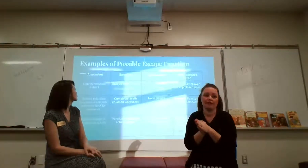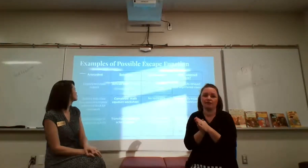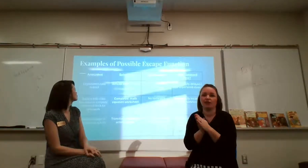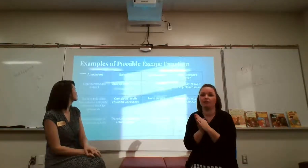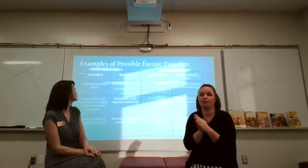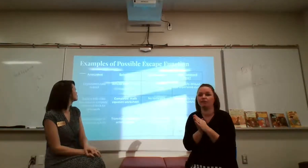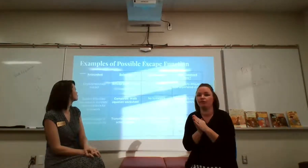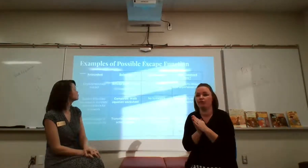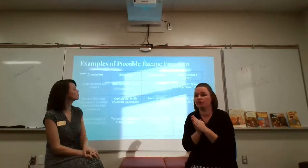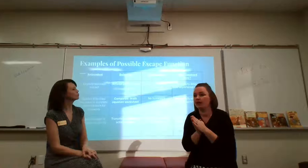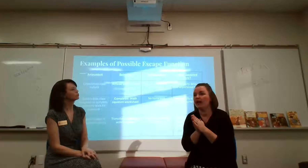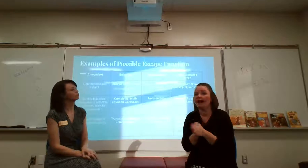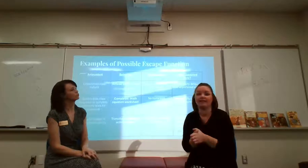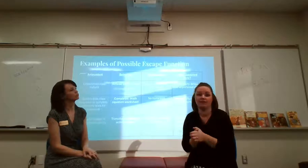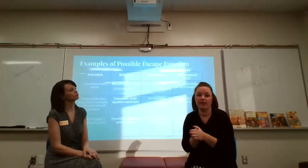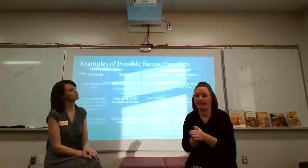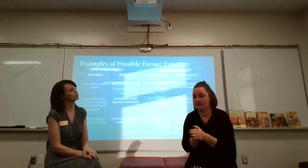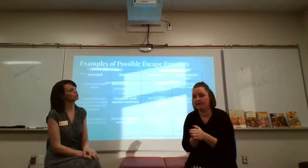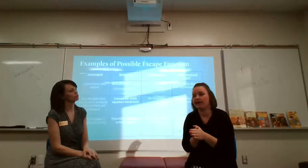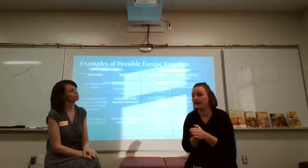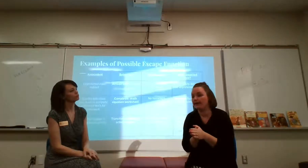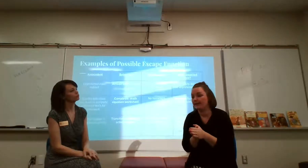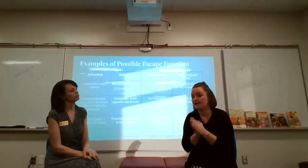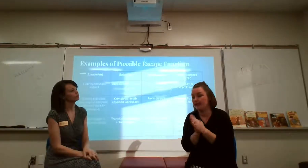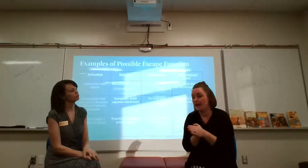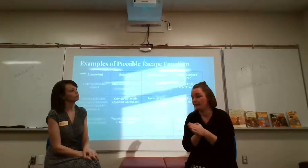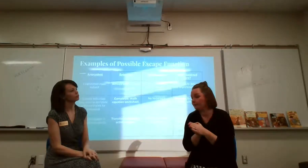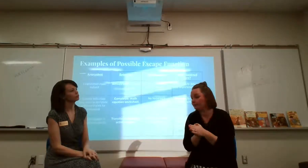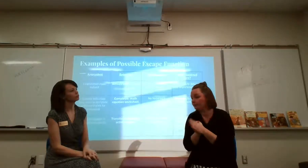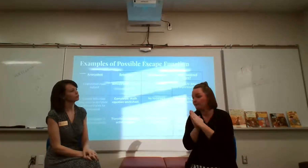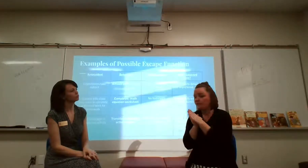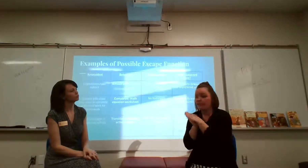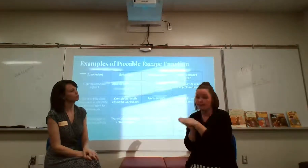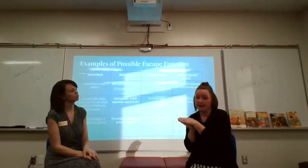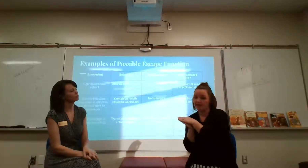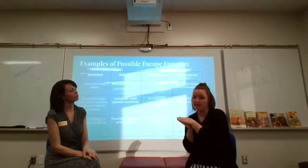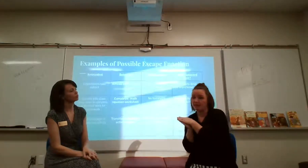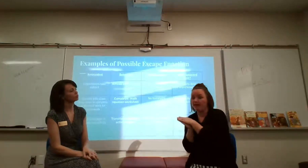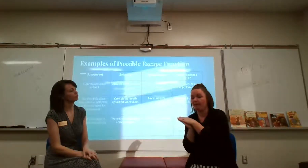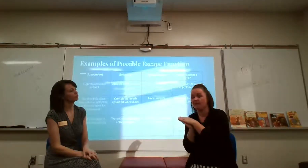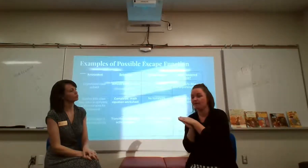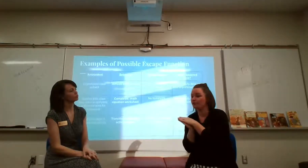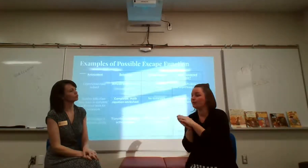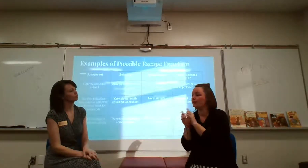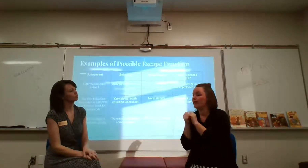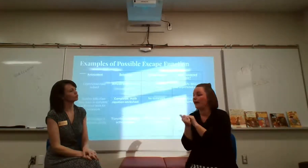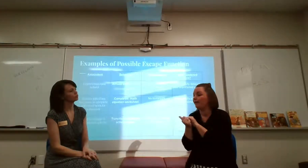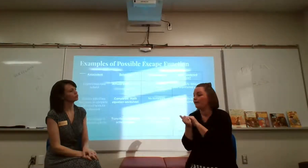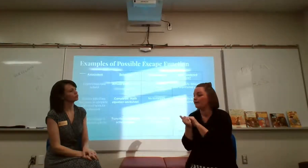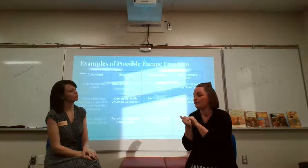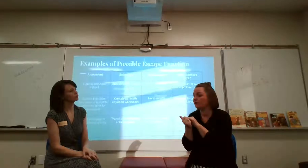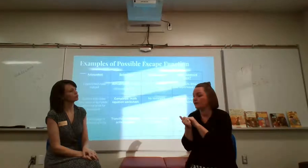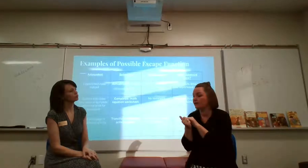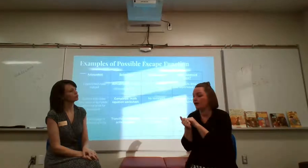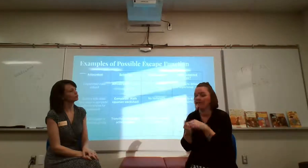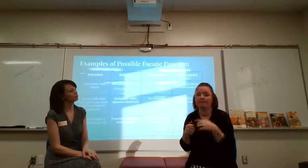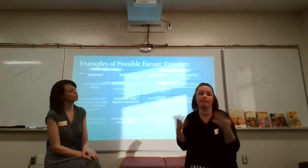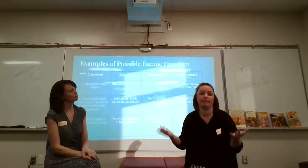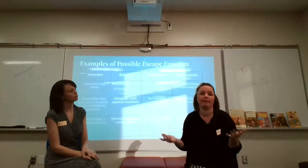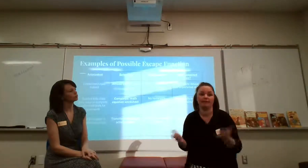or an unpreferred activity happening in that class as an A. The behaviors arrive late for school, and the consequences are that maybe they're sent